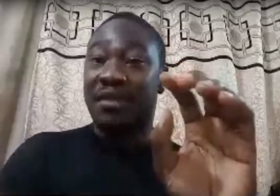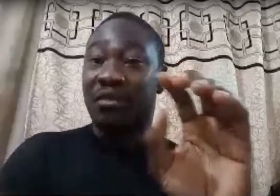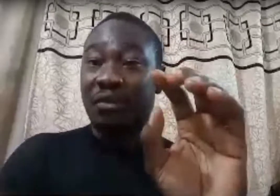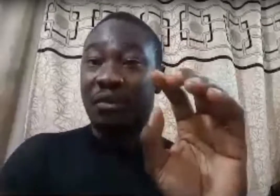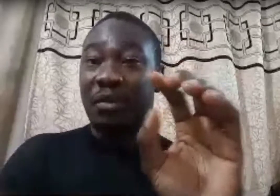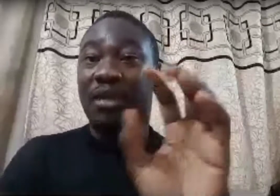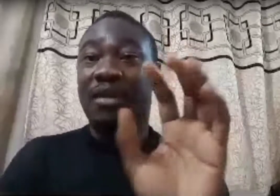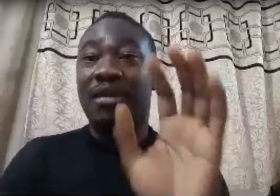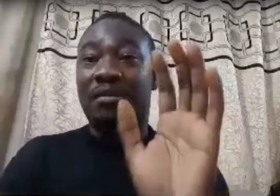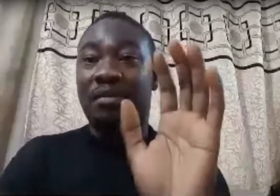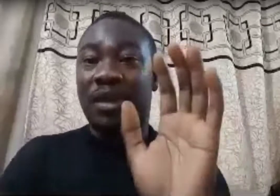it one after the other.